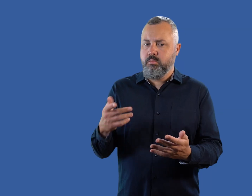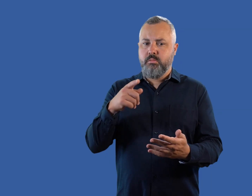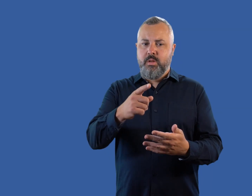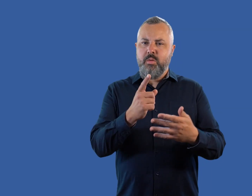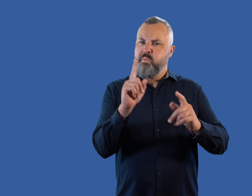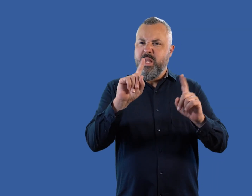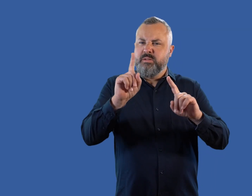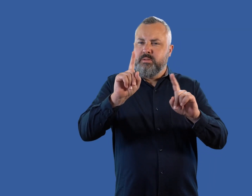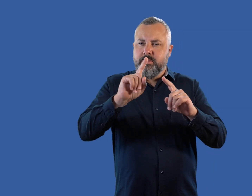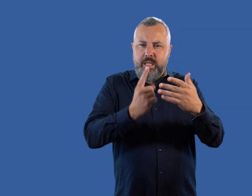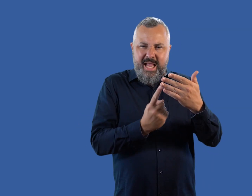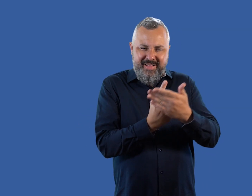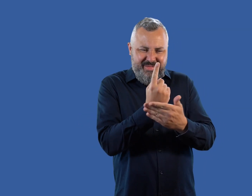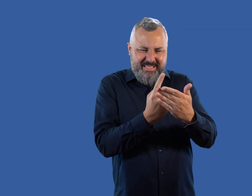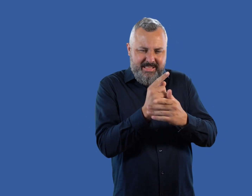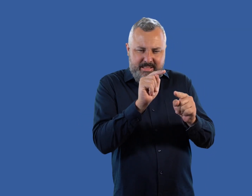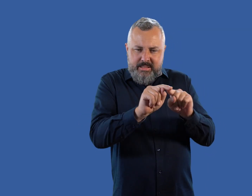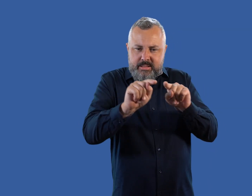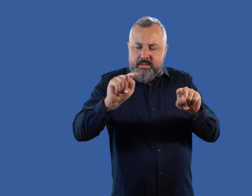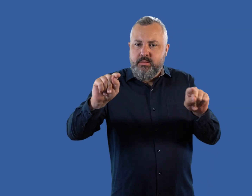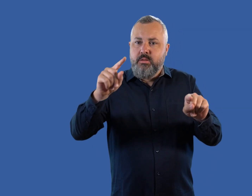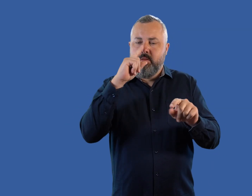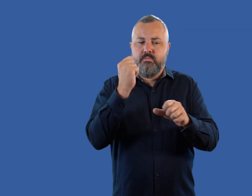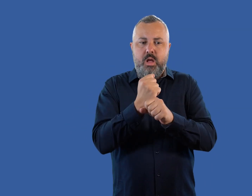So, what kind of traumatic events can lead to this?